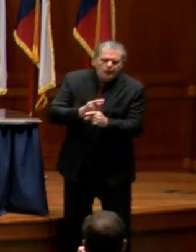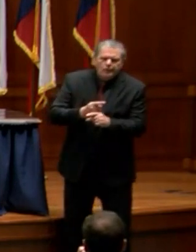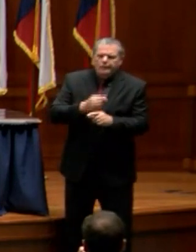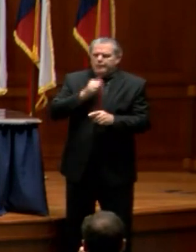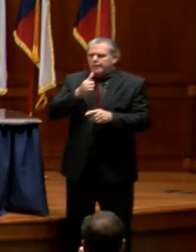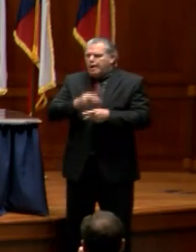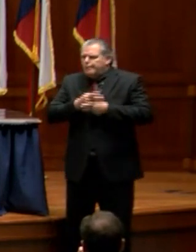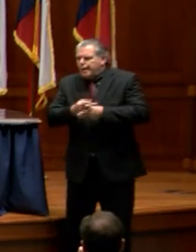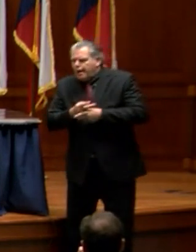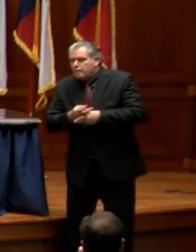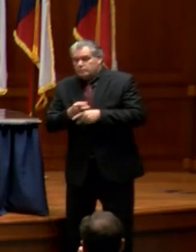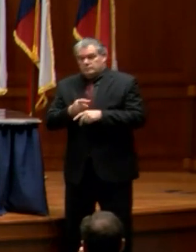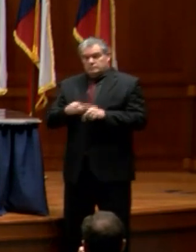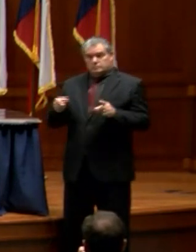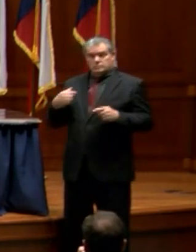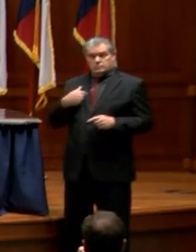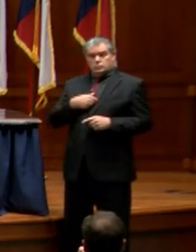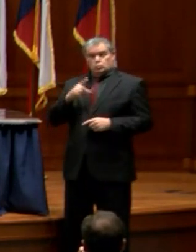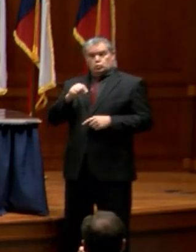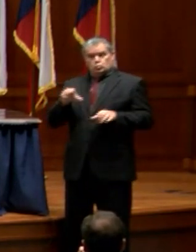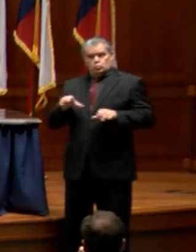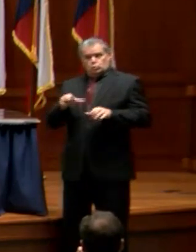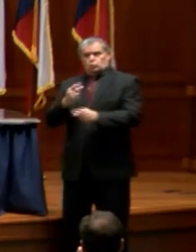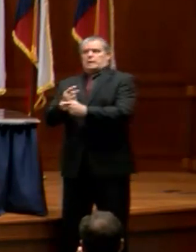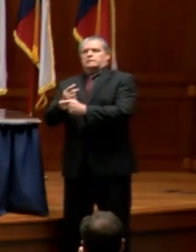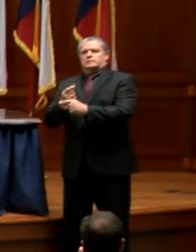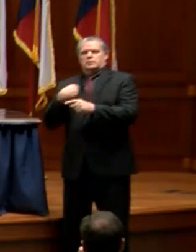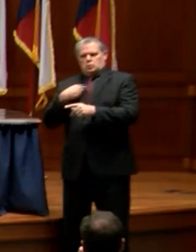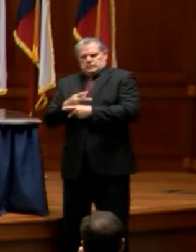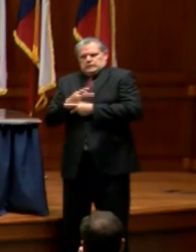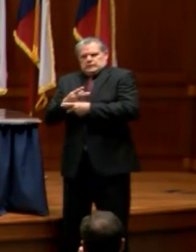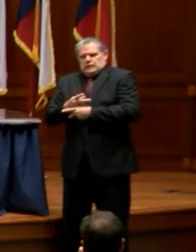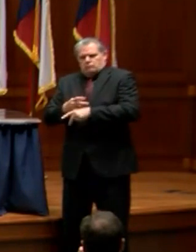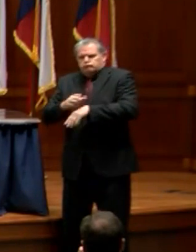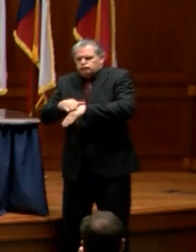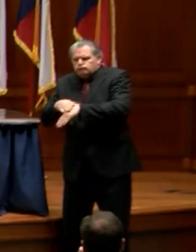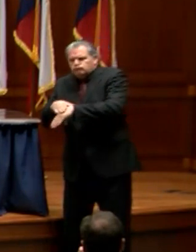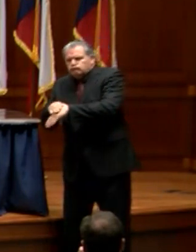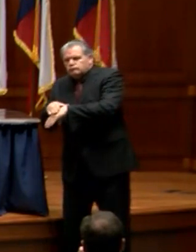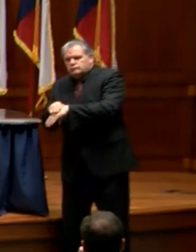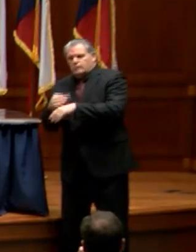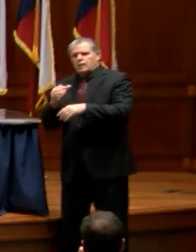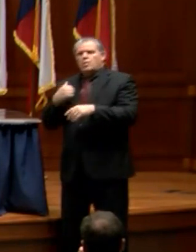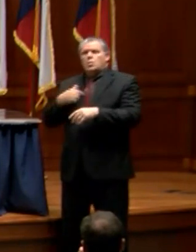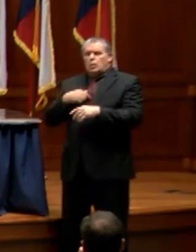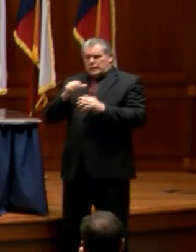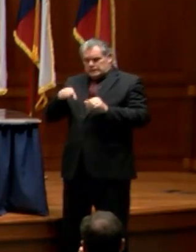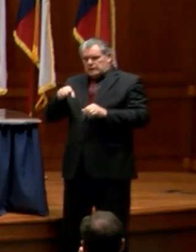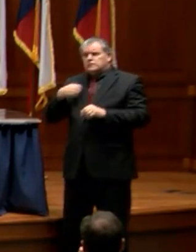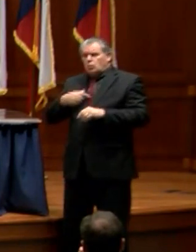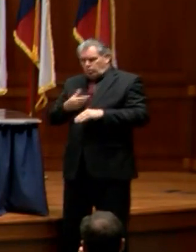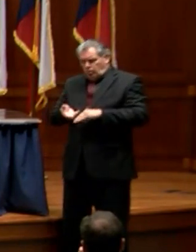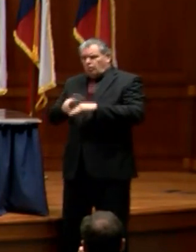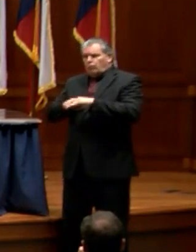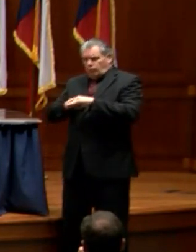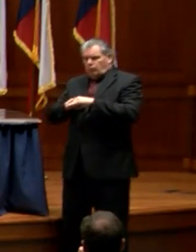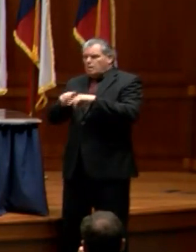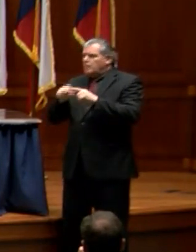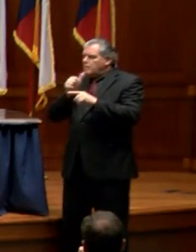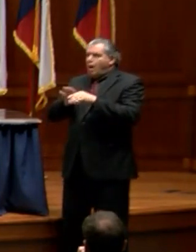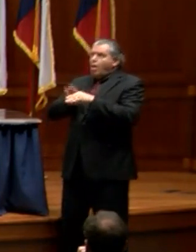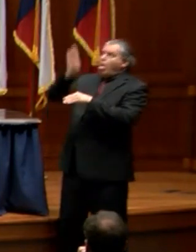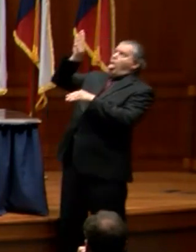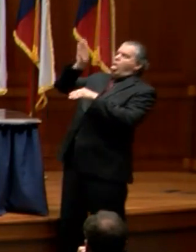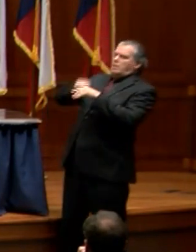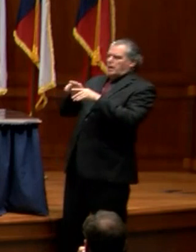We are taking the right precautions. So although we're seeing more cases, it's not accelerating as fast as it